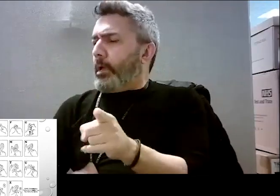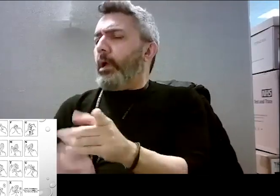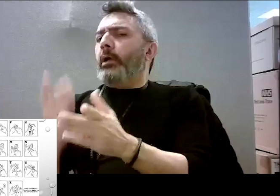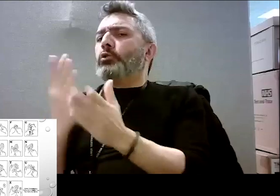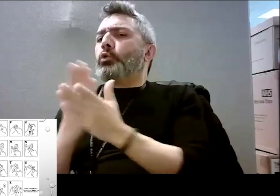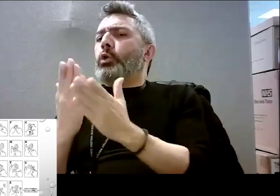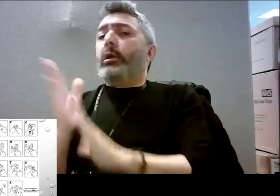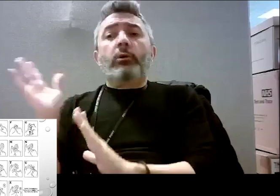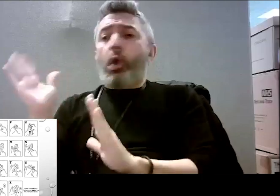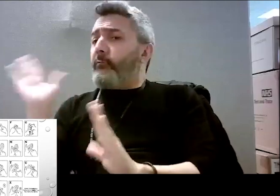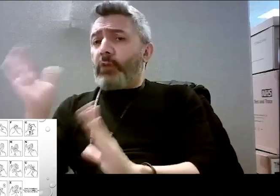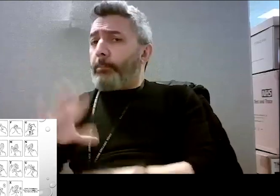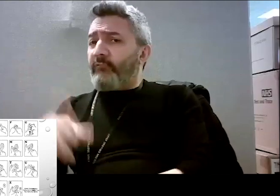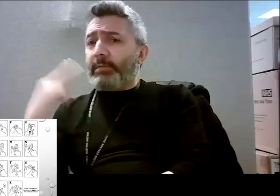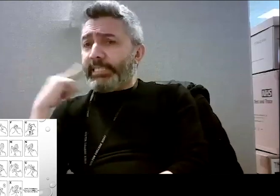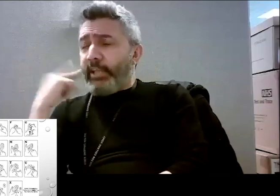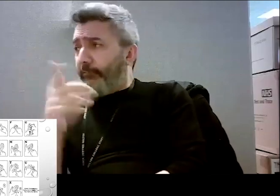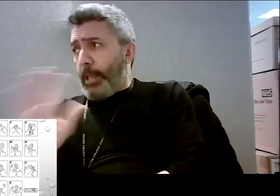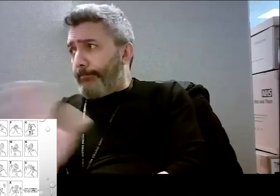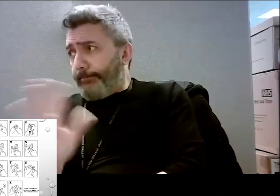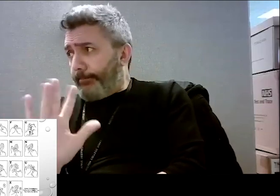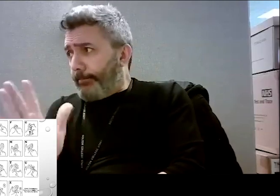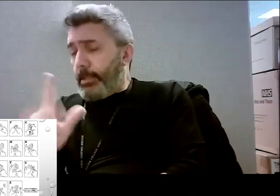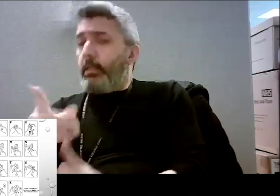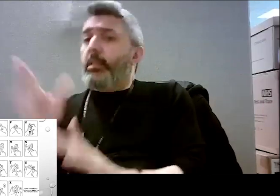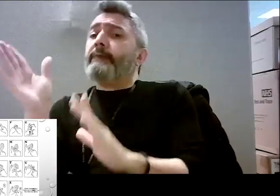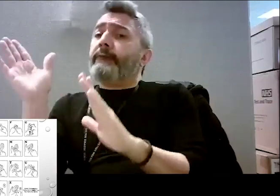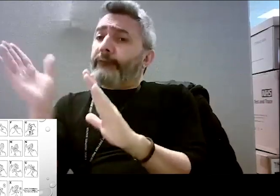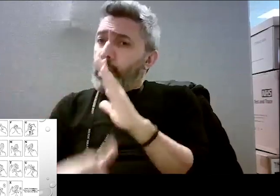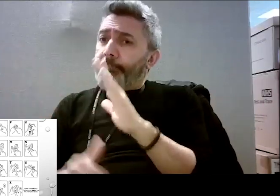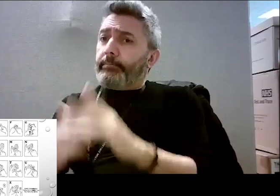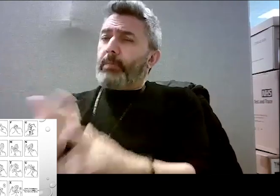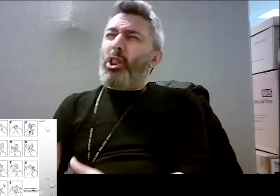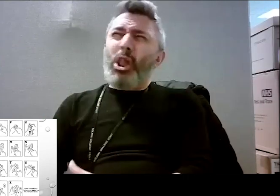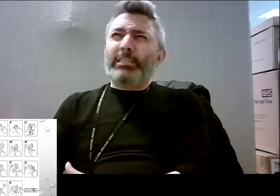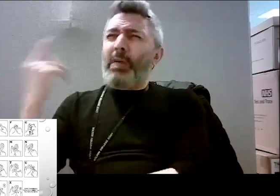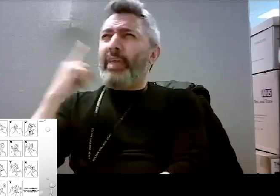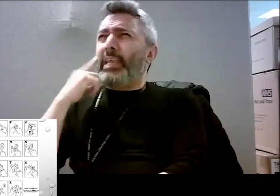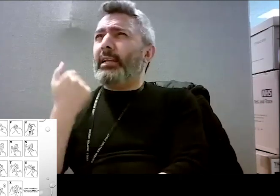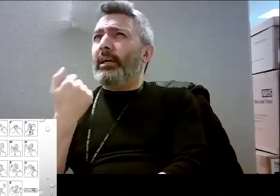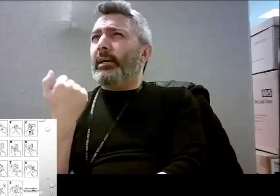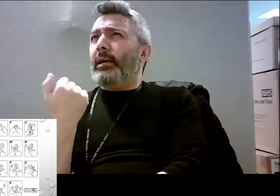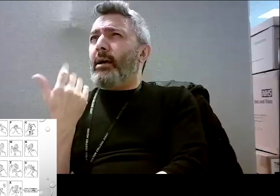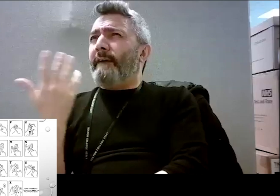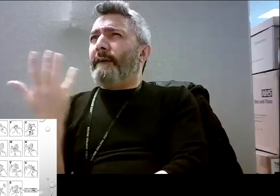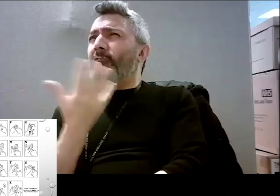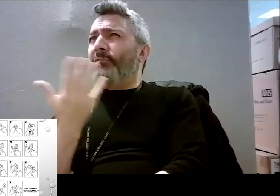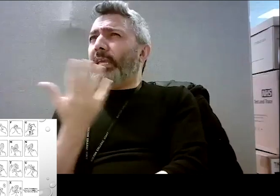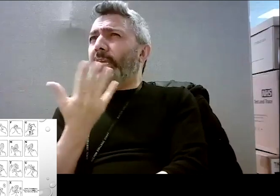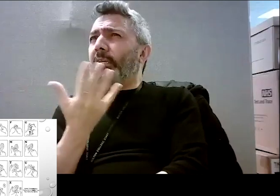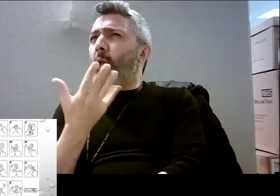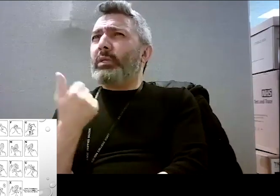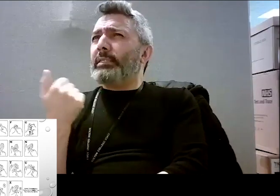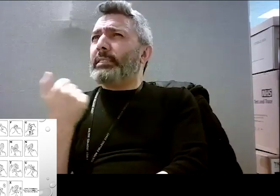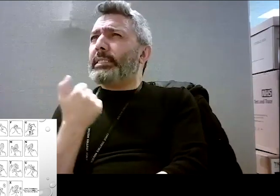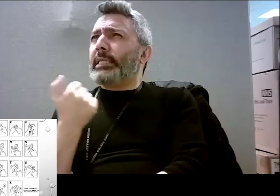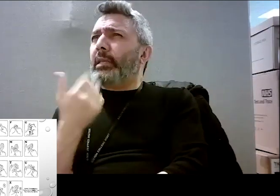So the alphabet wasn't initially from a deaf person. I think it was from about